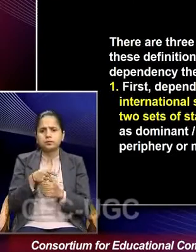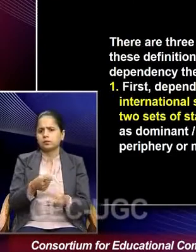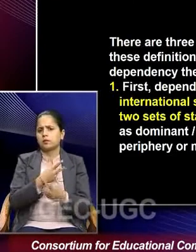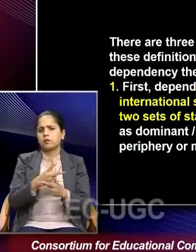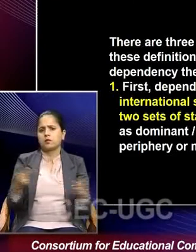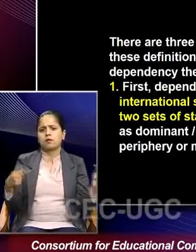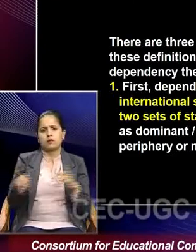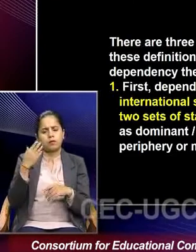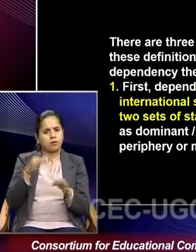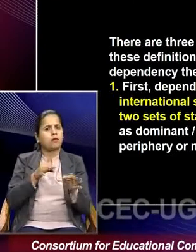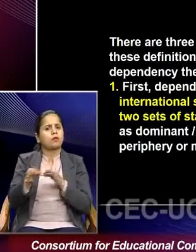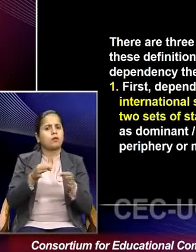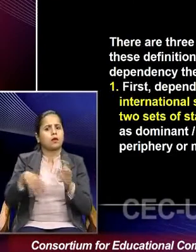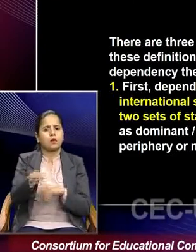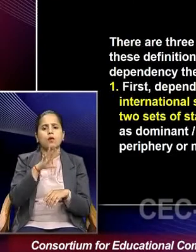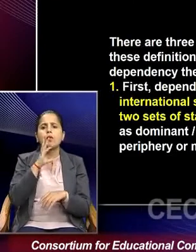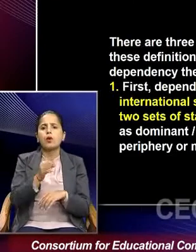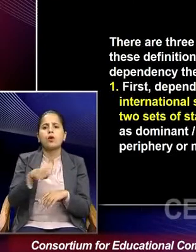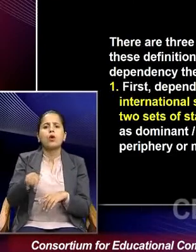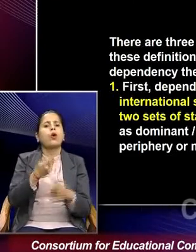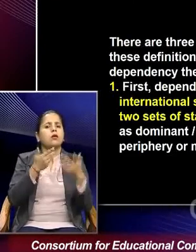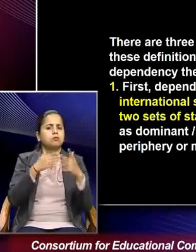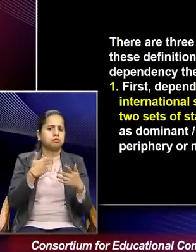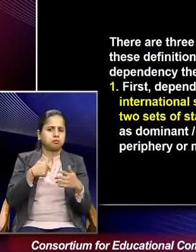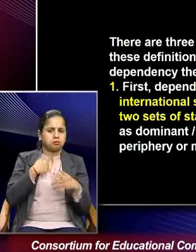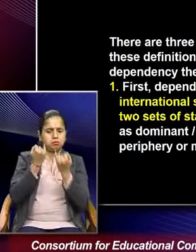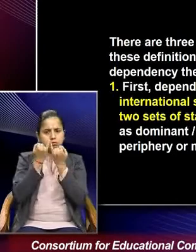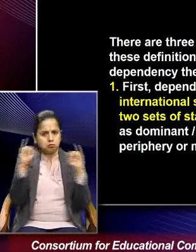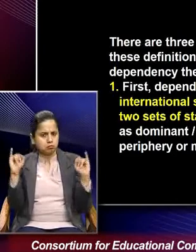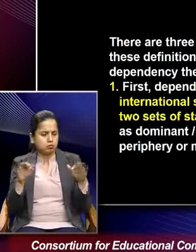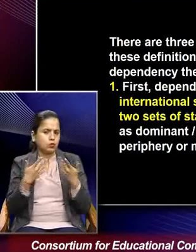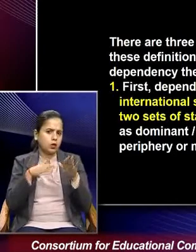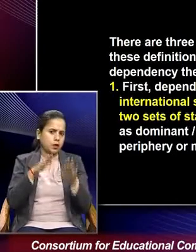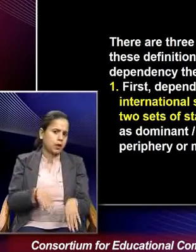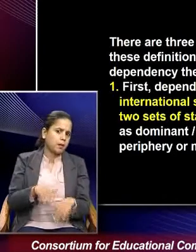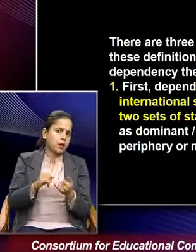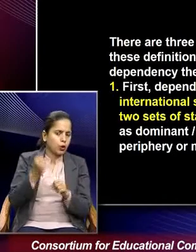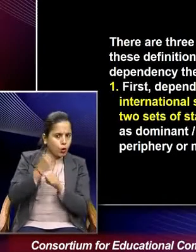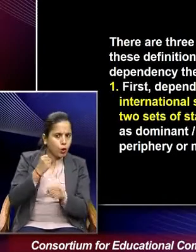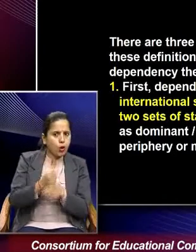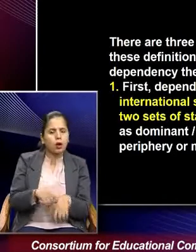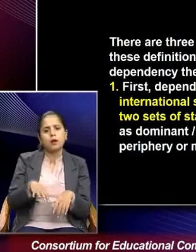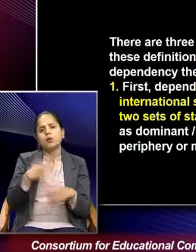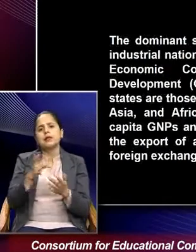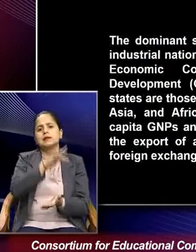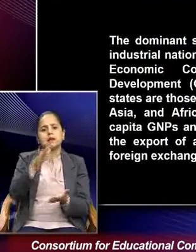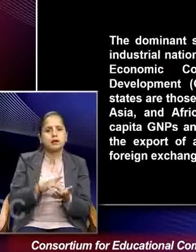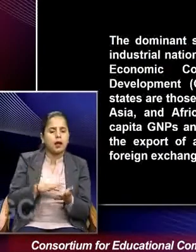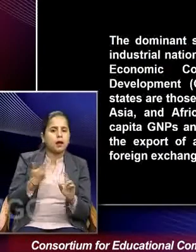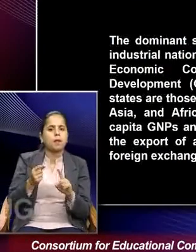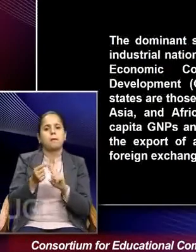Variously, it is described as the dominant or dependent states, or we can call them as center and periphery,